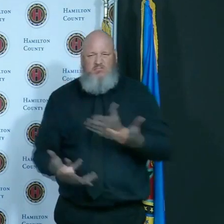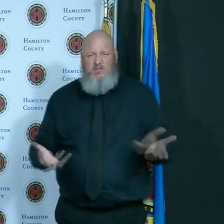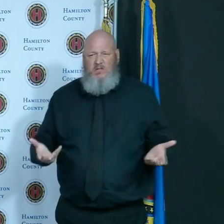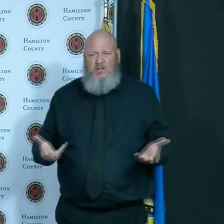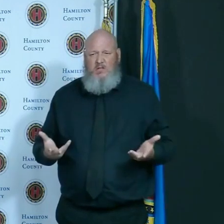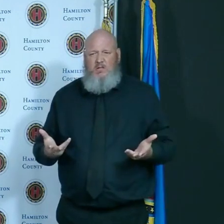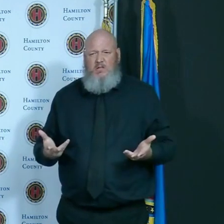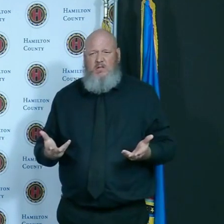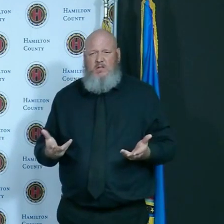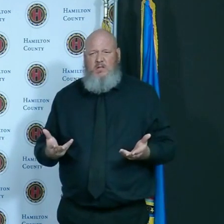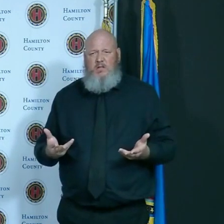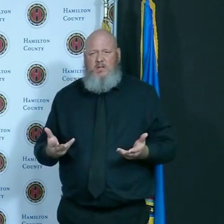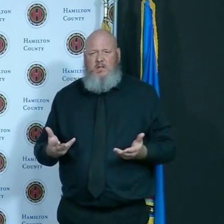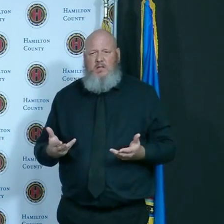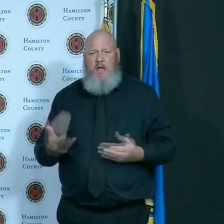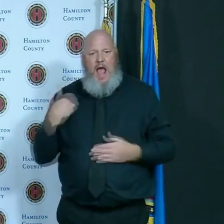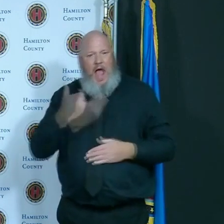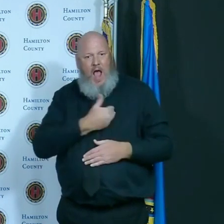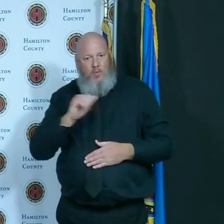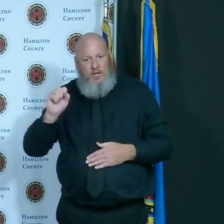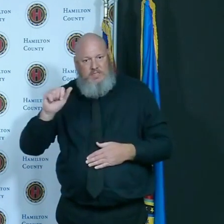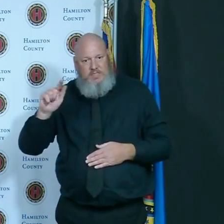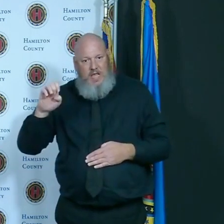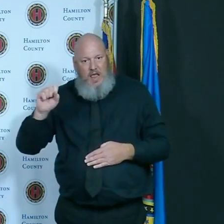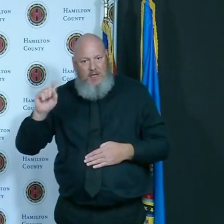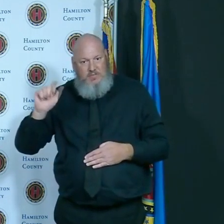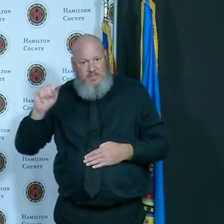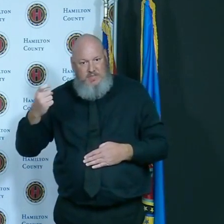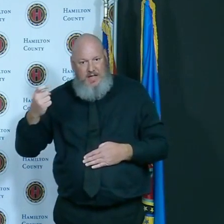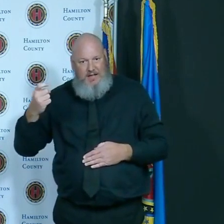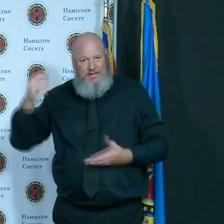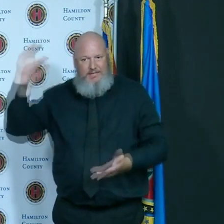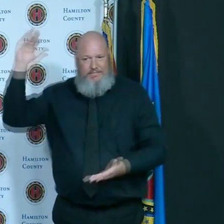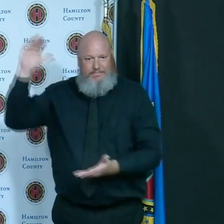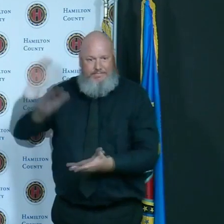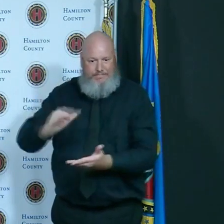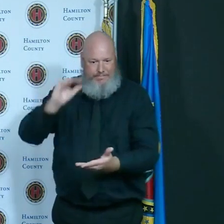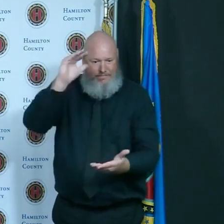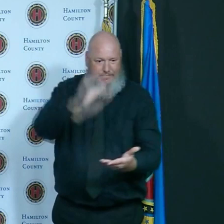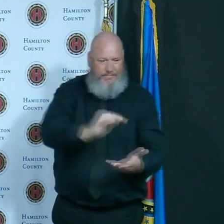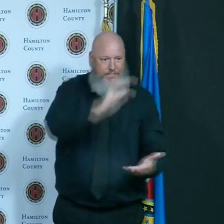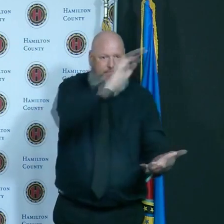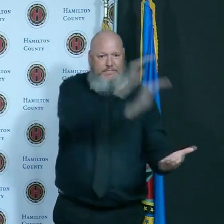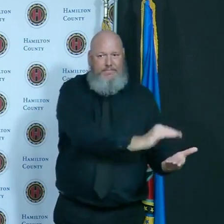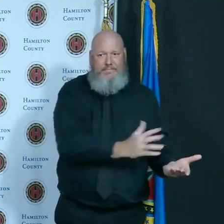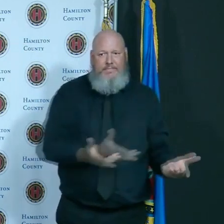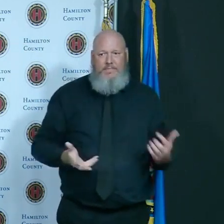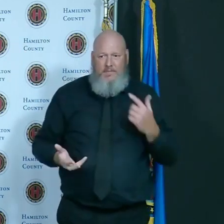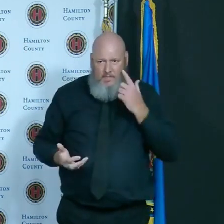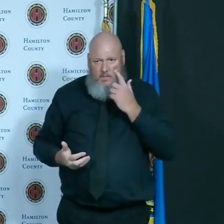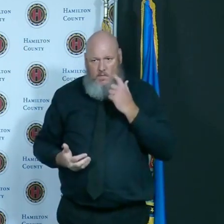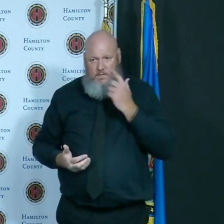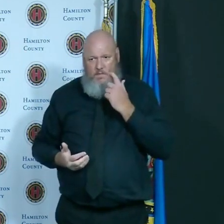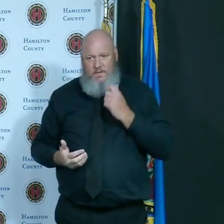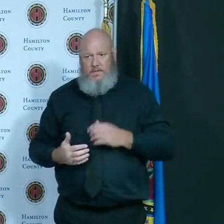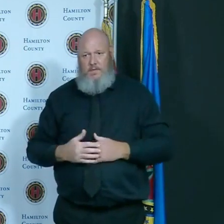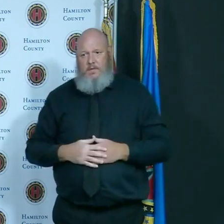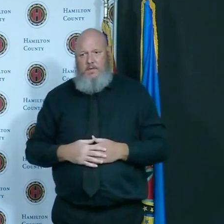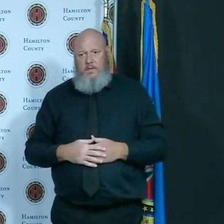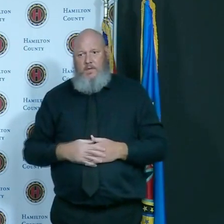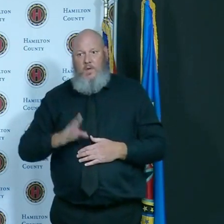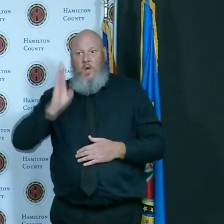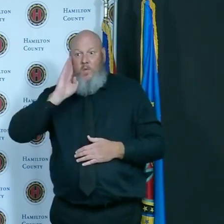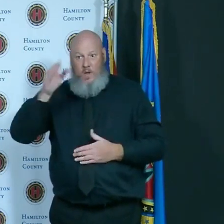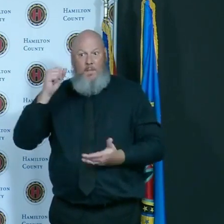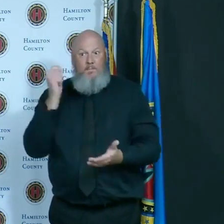other things that impact our revenues. However, I will tell you as of today, I'm not overly optimistic about that flexibility. And